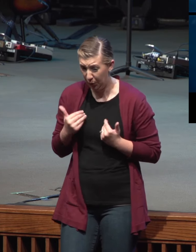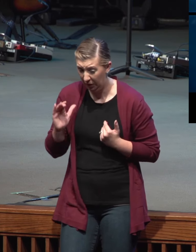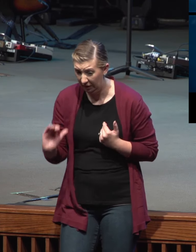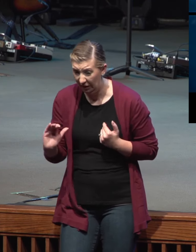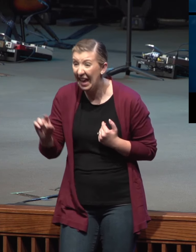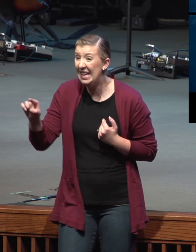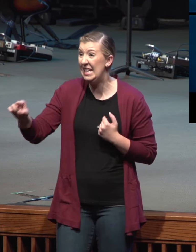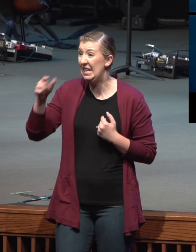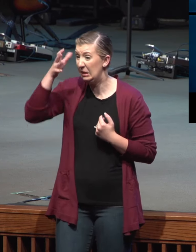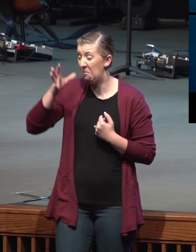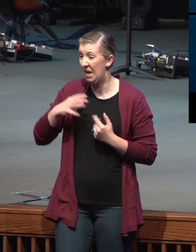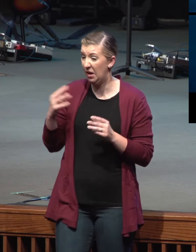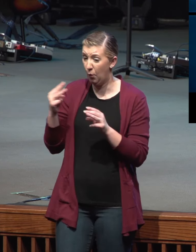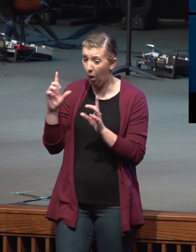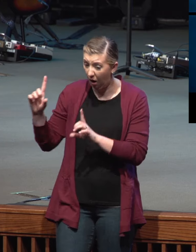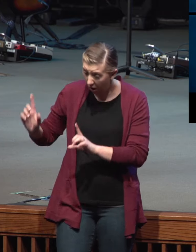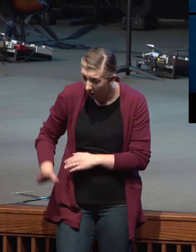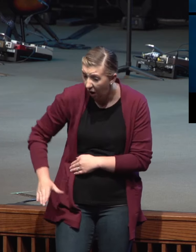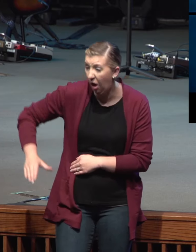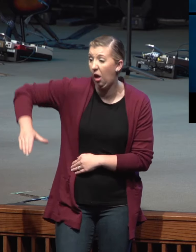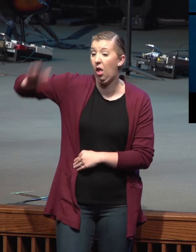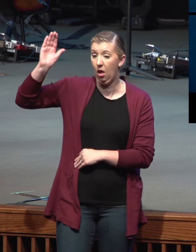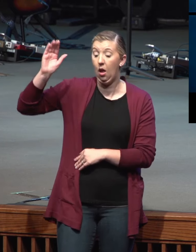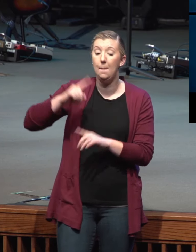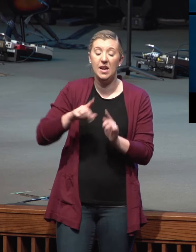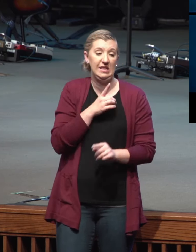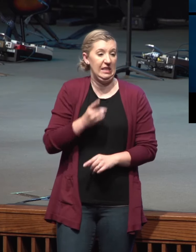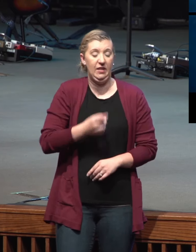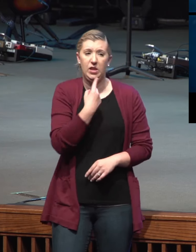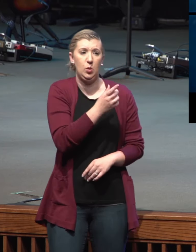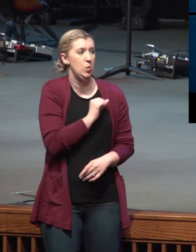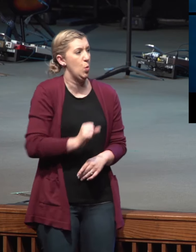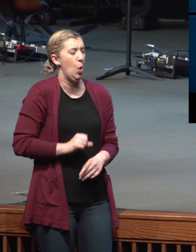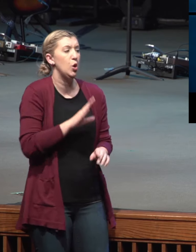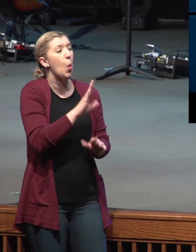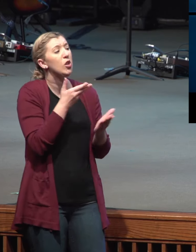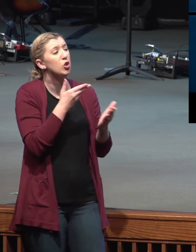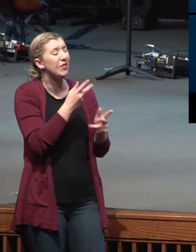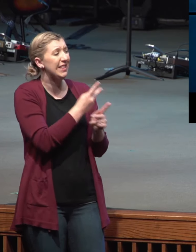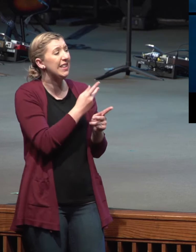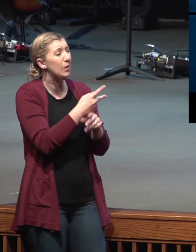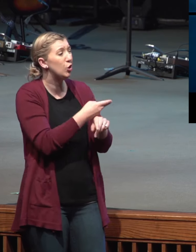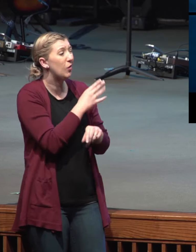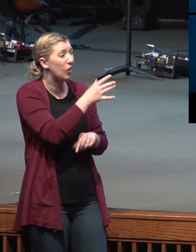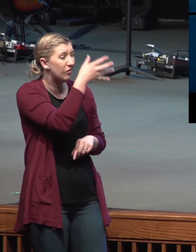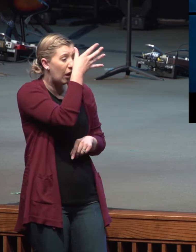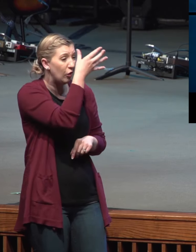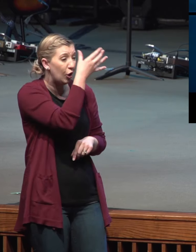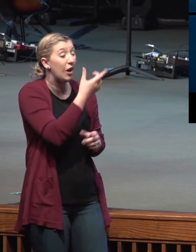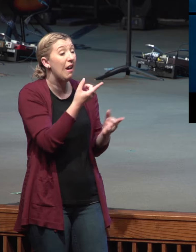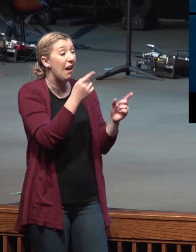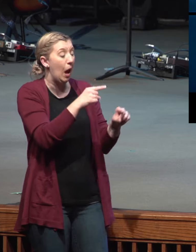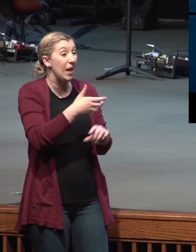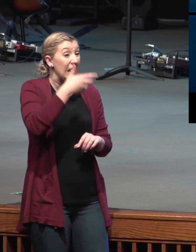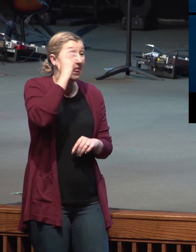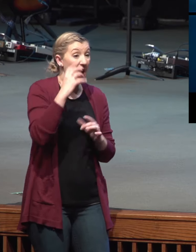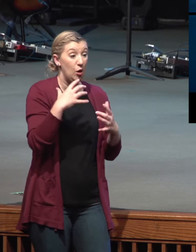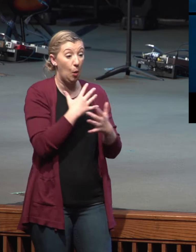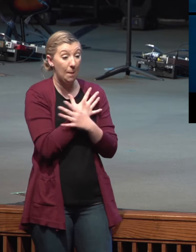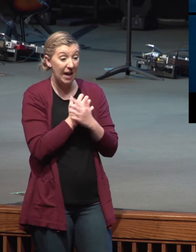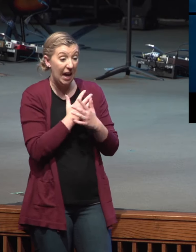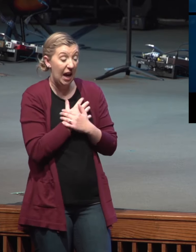he's been a man of war from his youth." But David said to Saul, "Your servant used to keep sheep for his father, and when there came a lion or a bear and